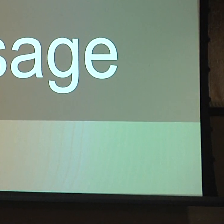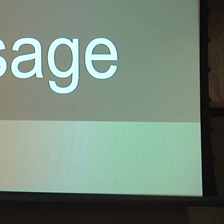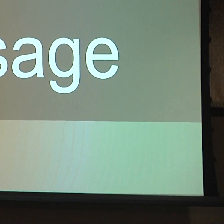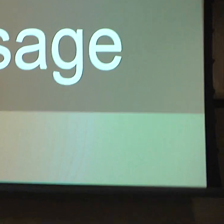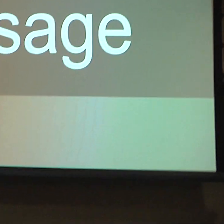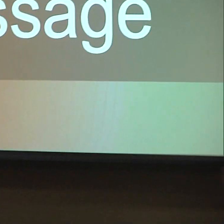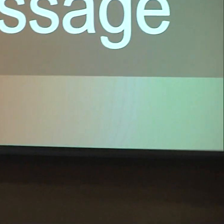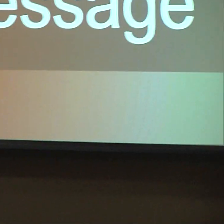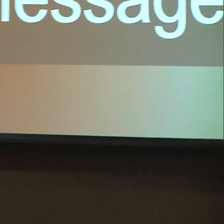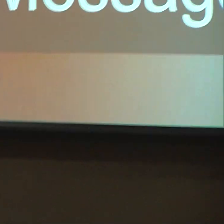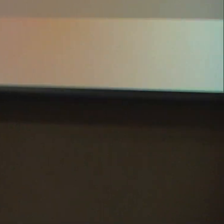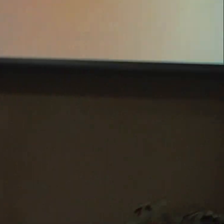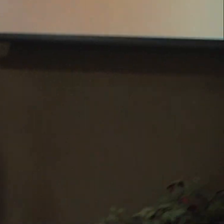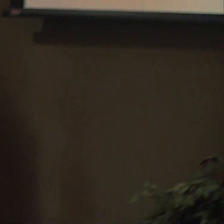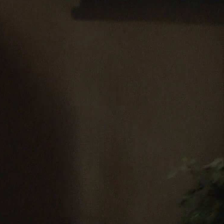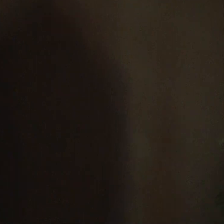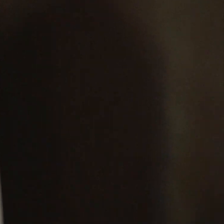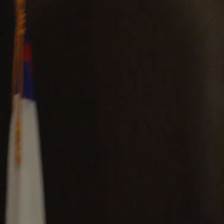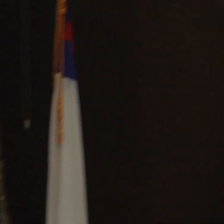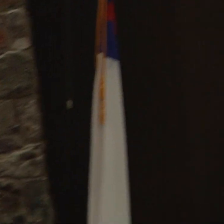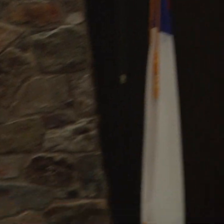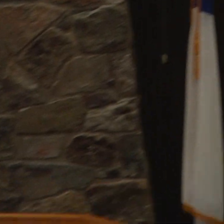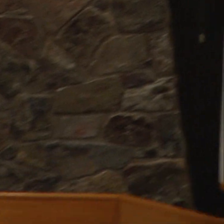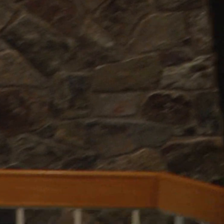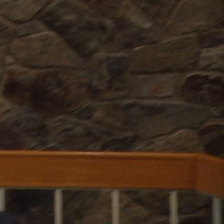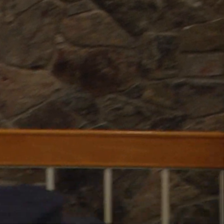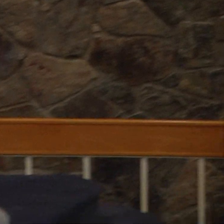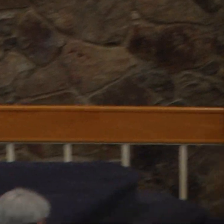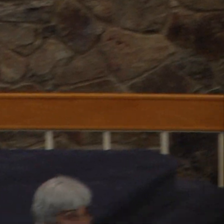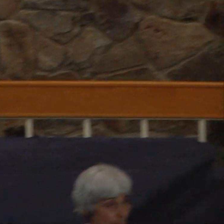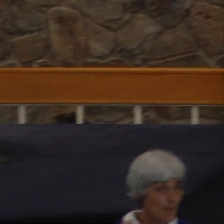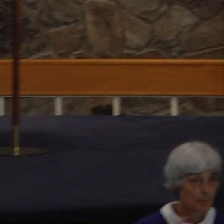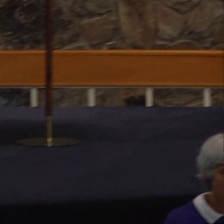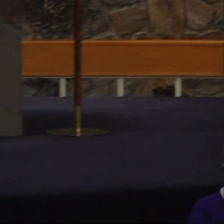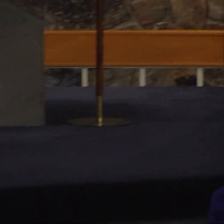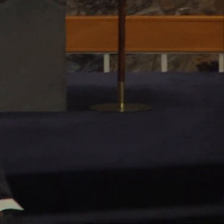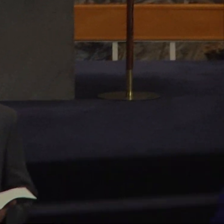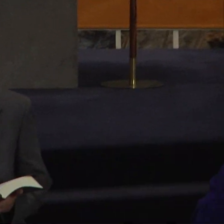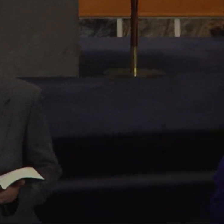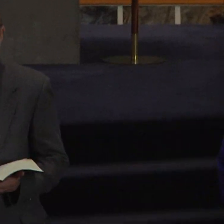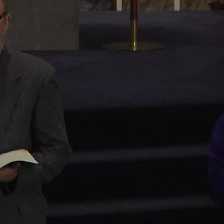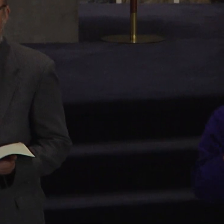Grace, mercy, and peace be to you from God our Father and from our Lord and